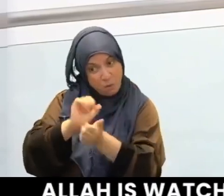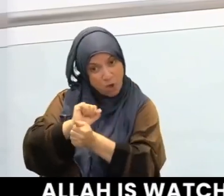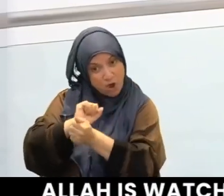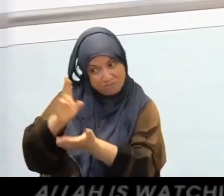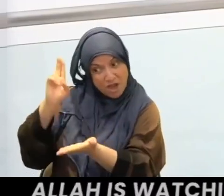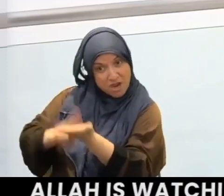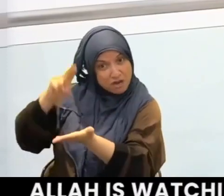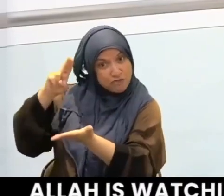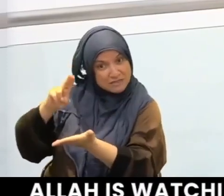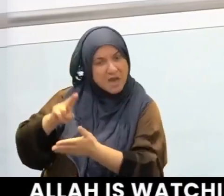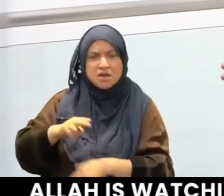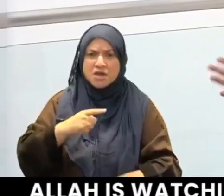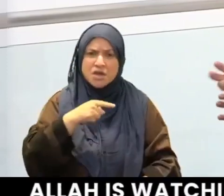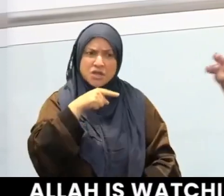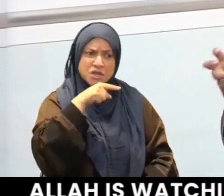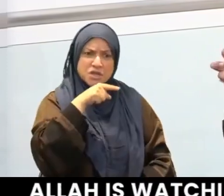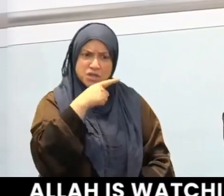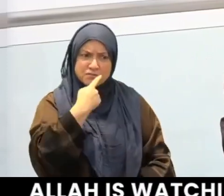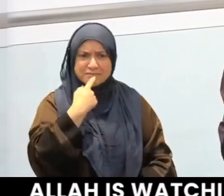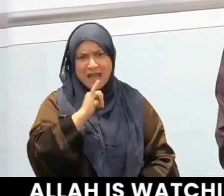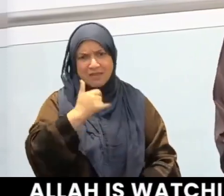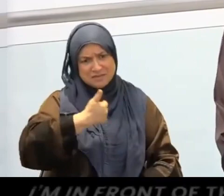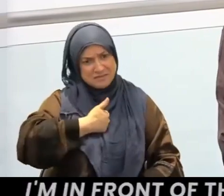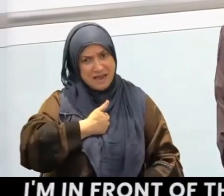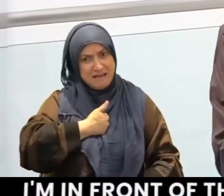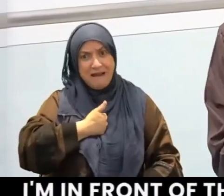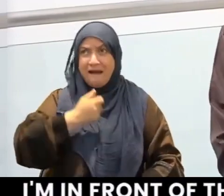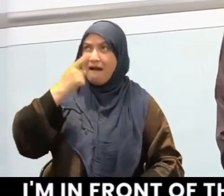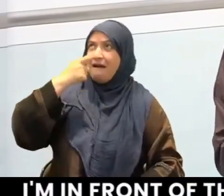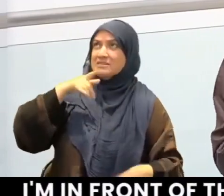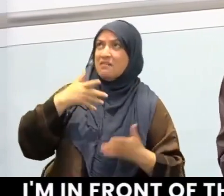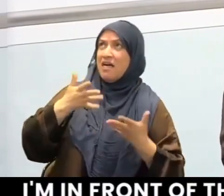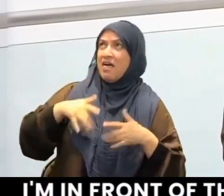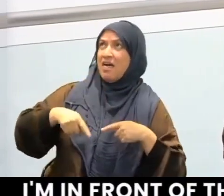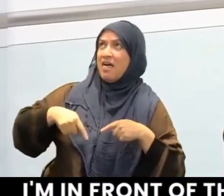speak. Allah is watching me, and I'm in front of that computer screen, I'm in front of that